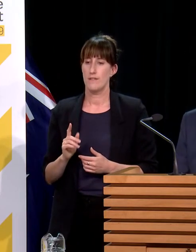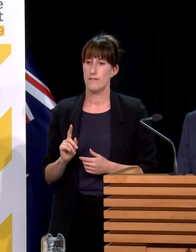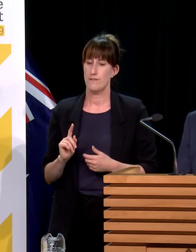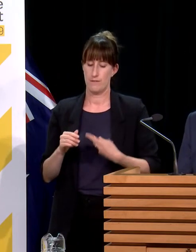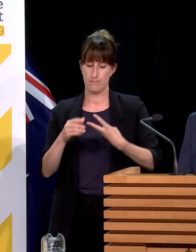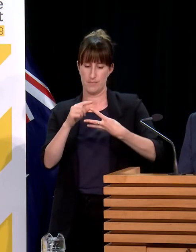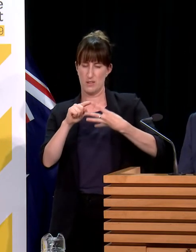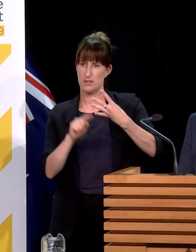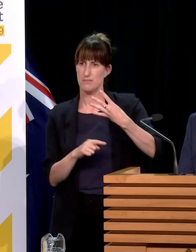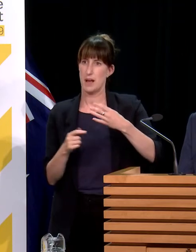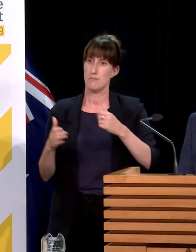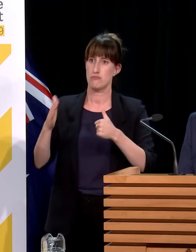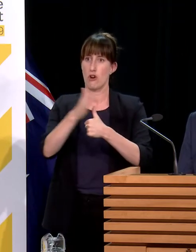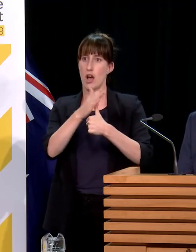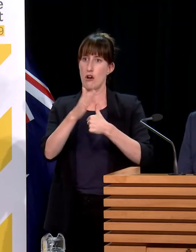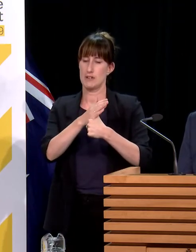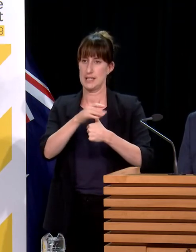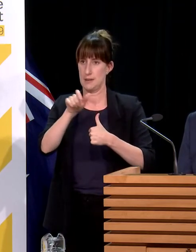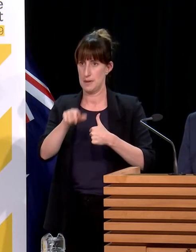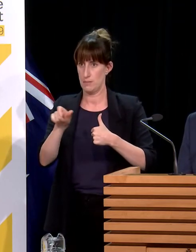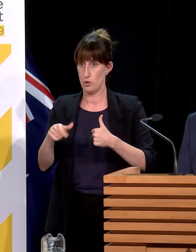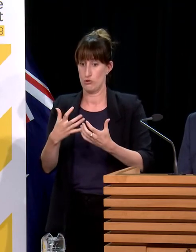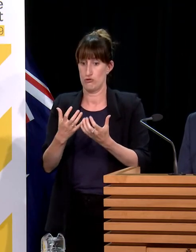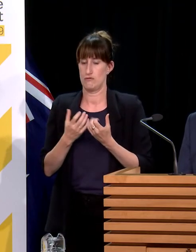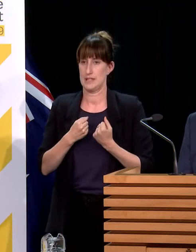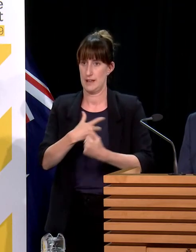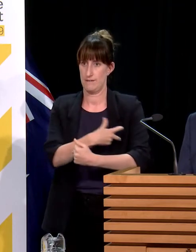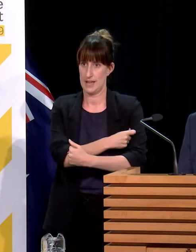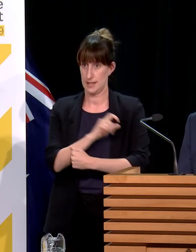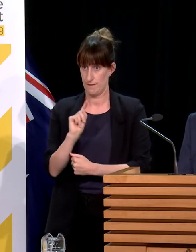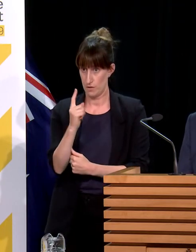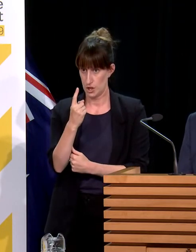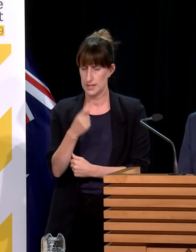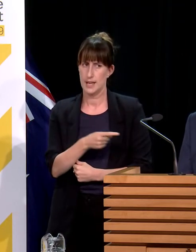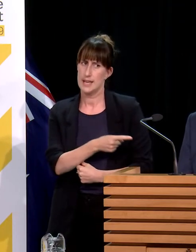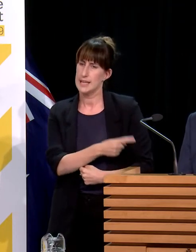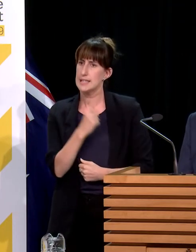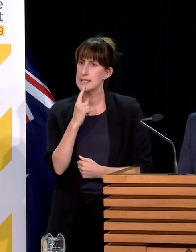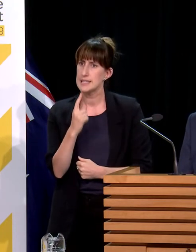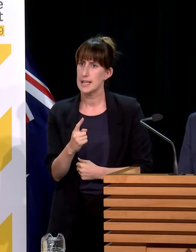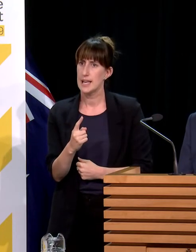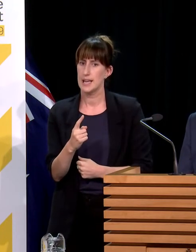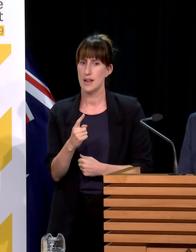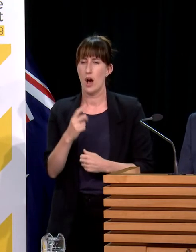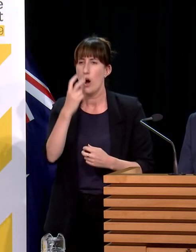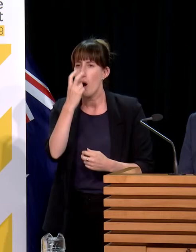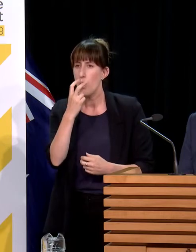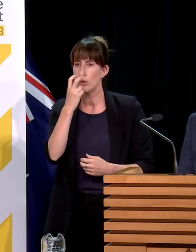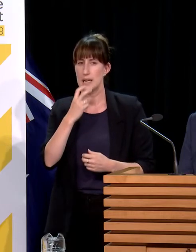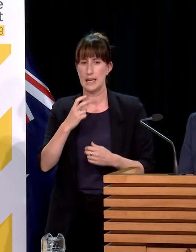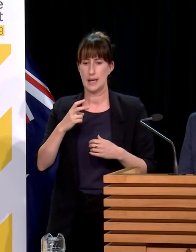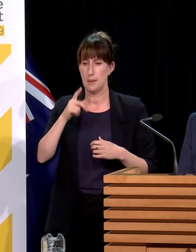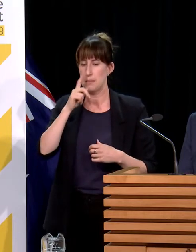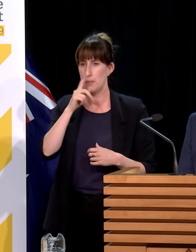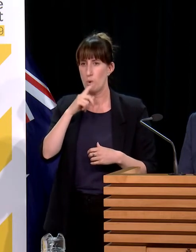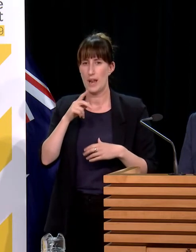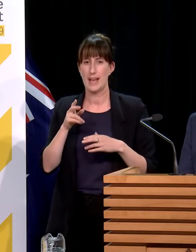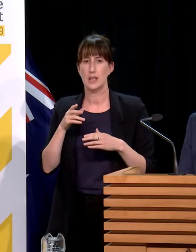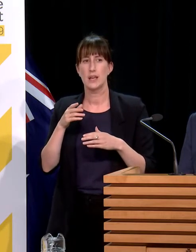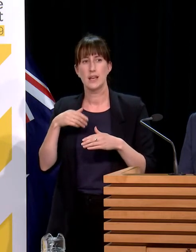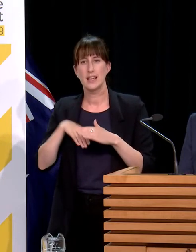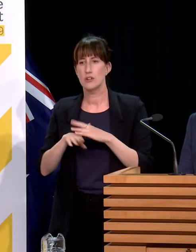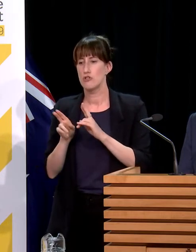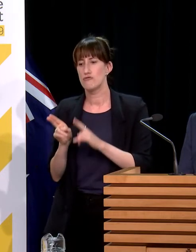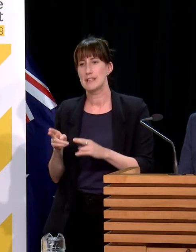serious respite care or hospital care for elderly will be first in the queue. Where do other people over